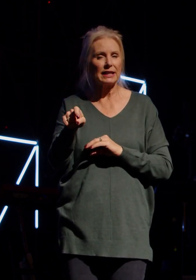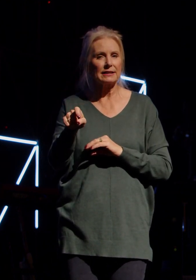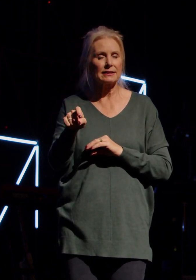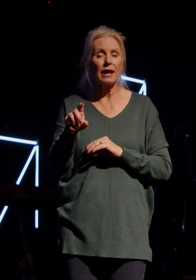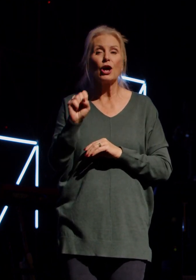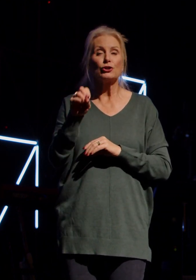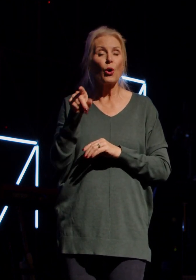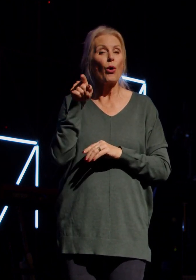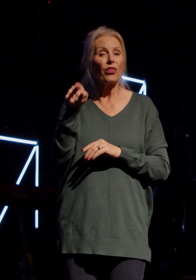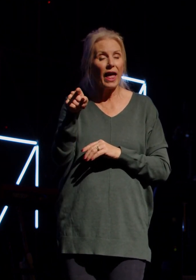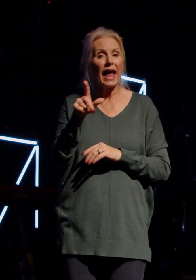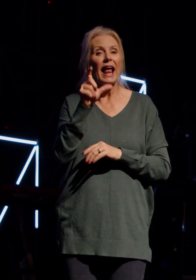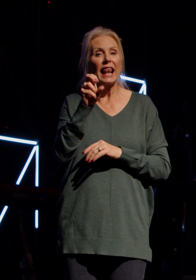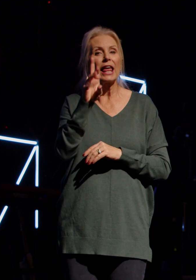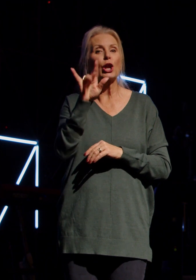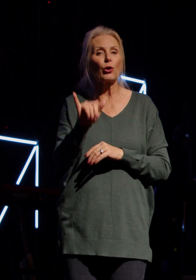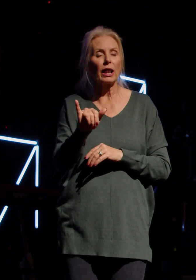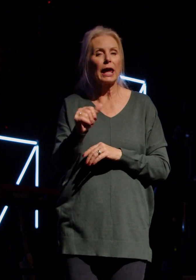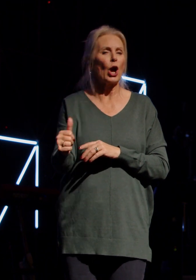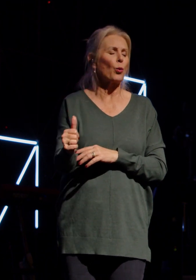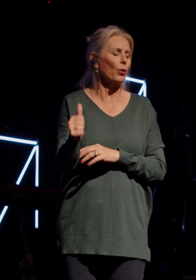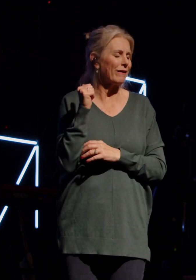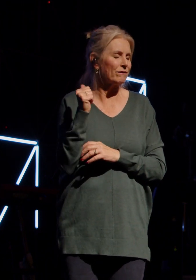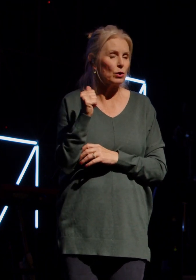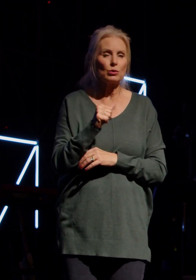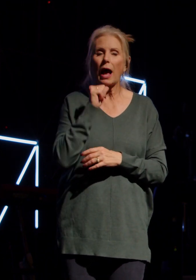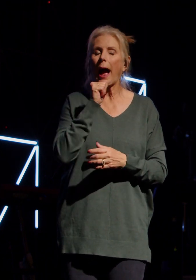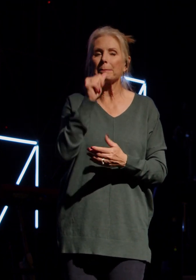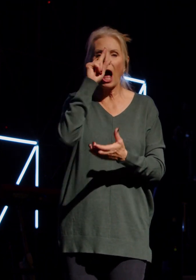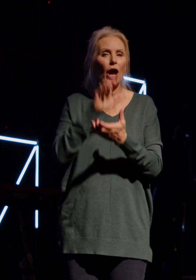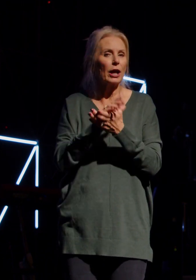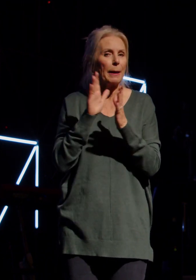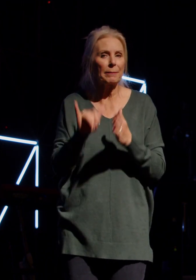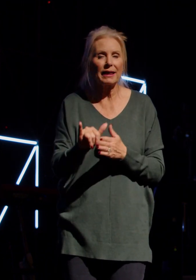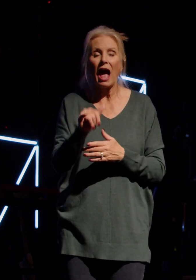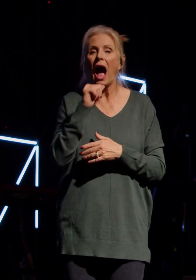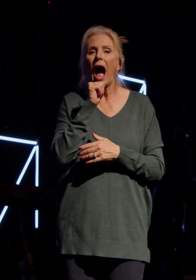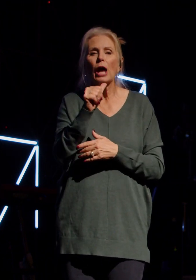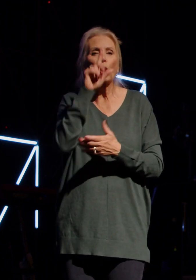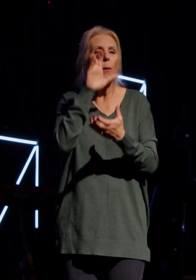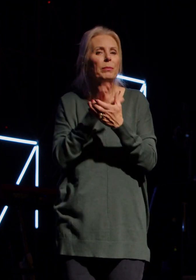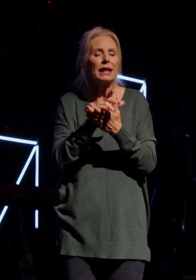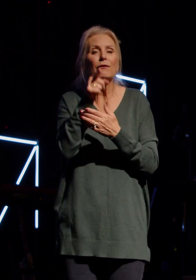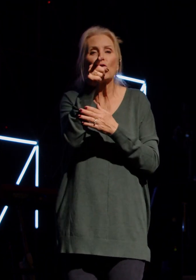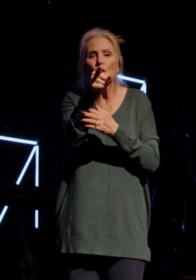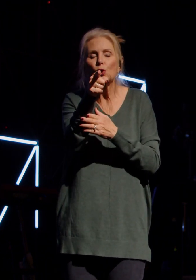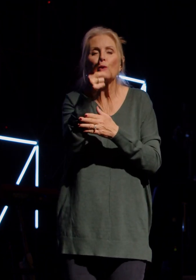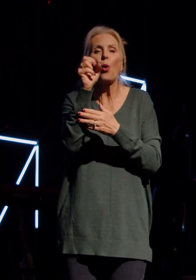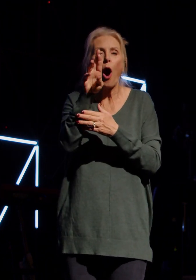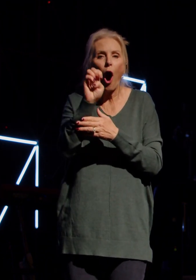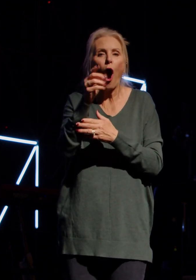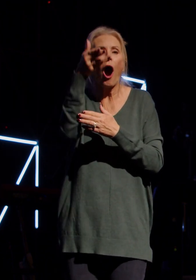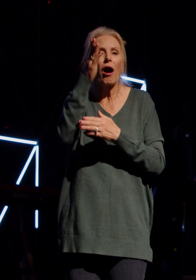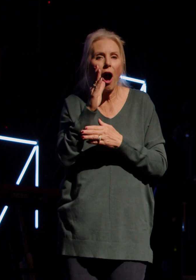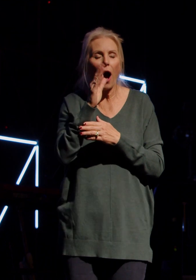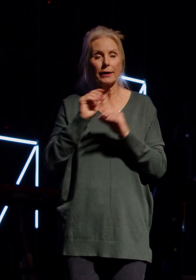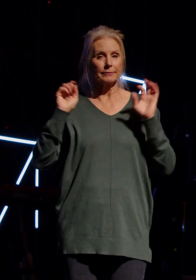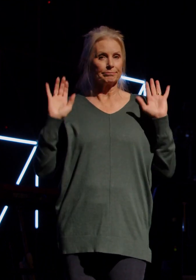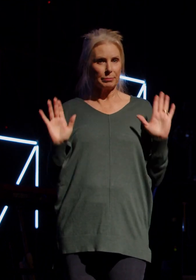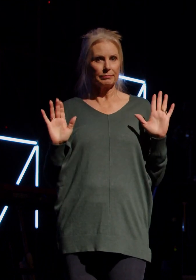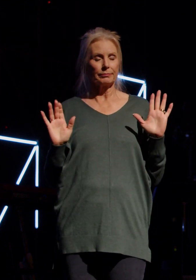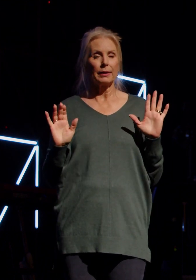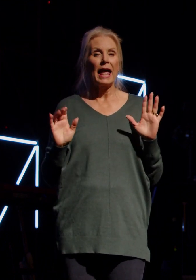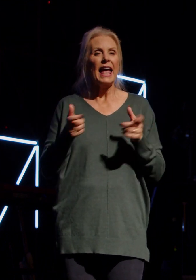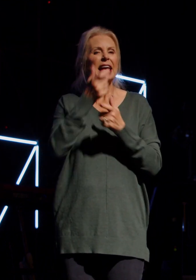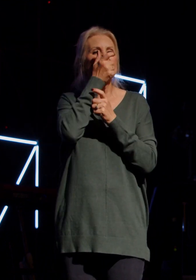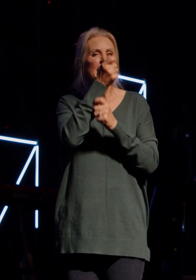They literally refuse. I'm not going to believe that. I don't believe that you are God. Now, isn't it